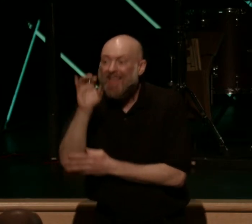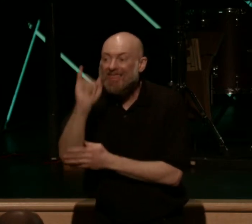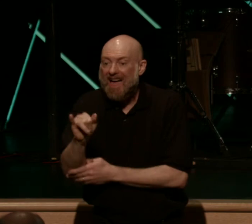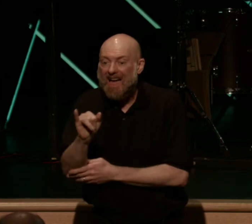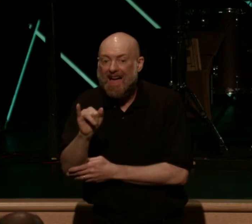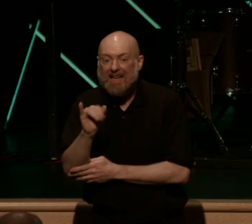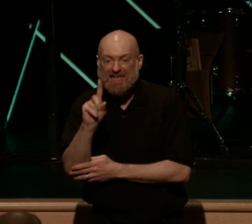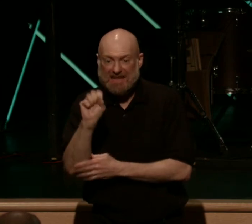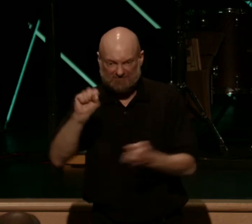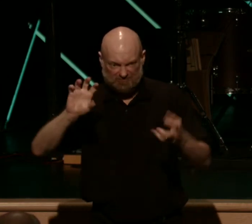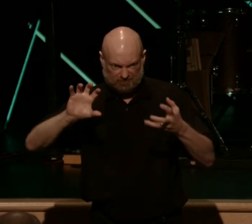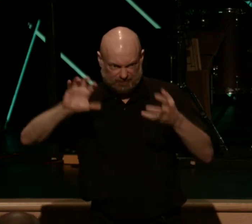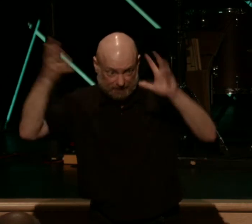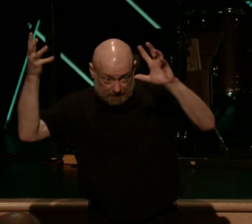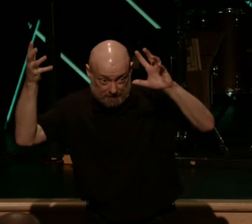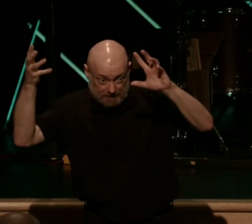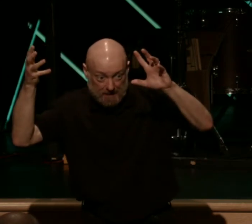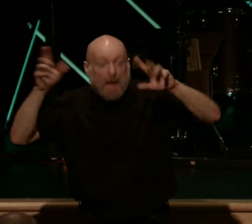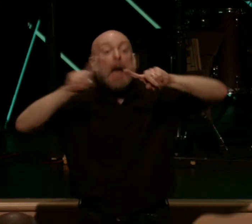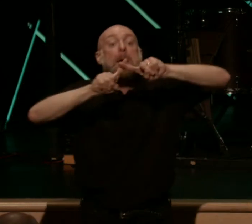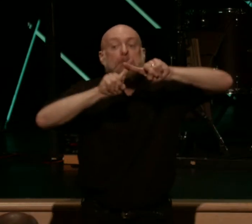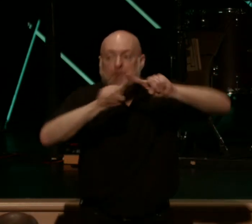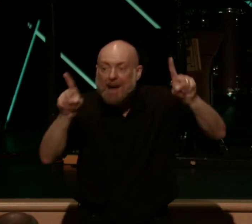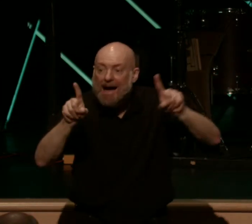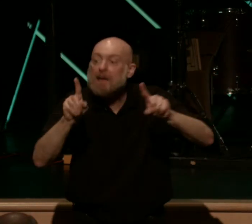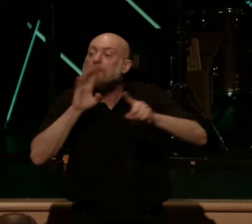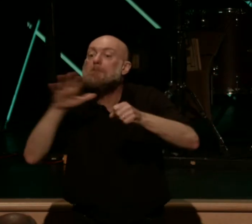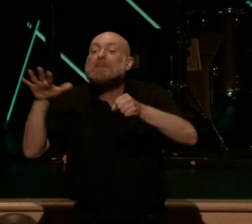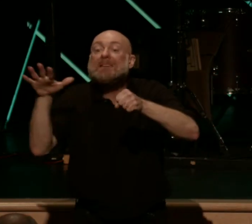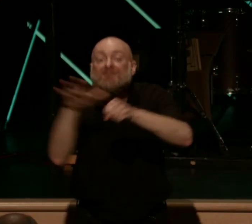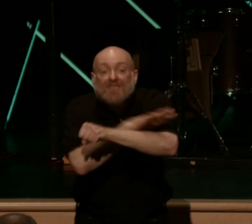is debauchery, but